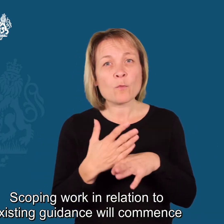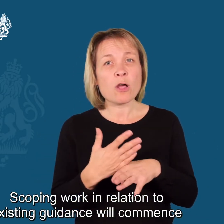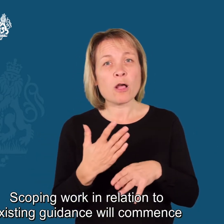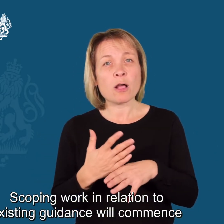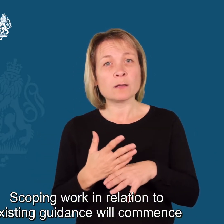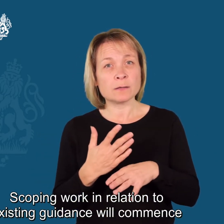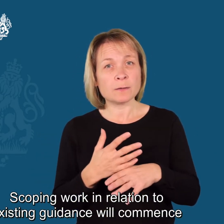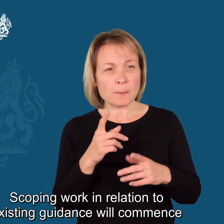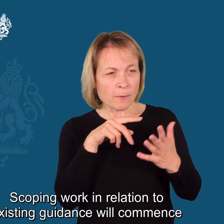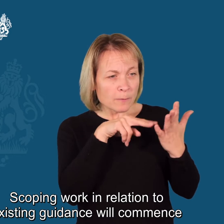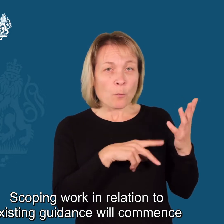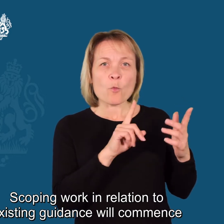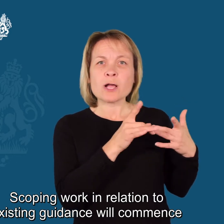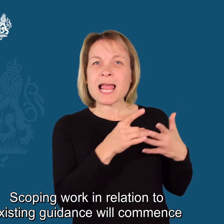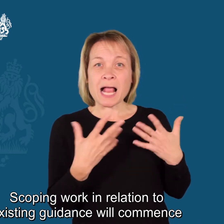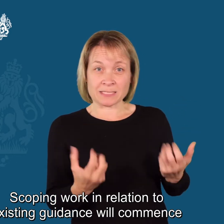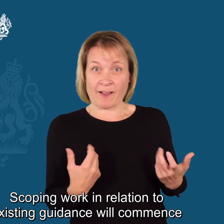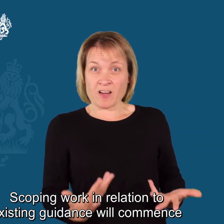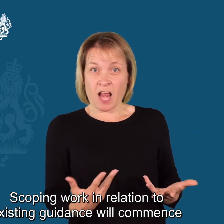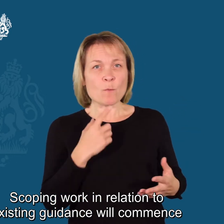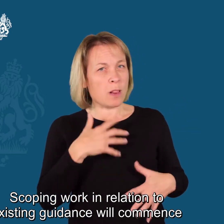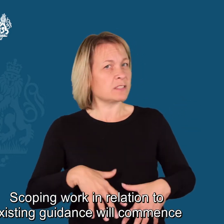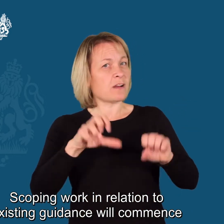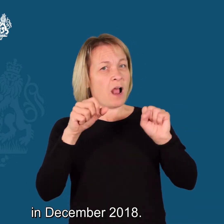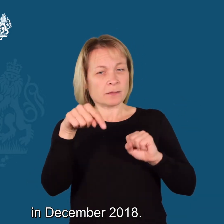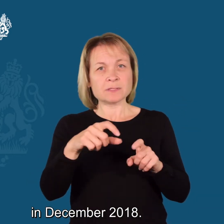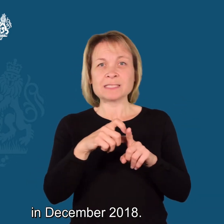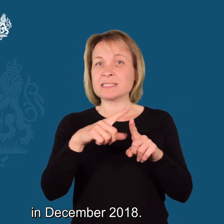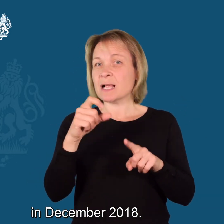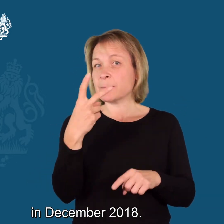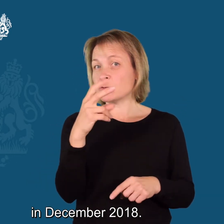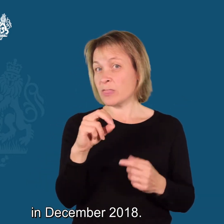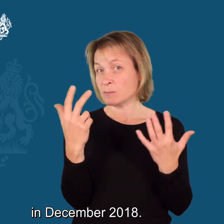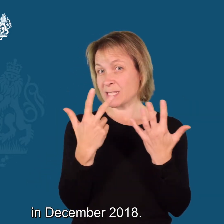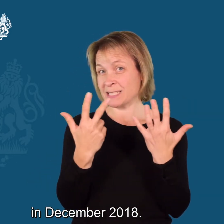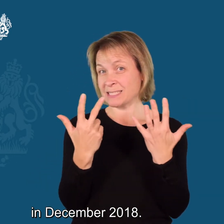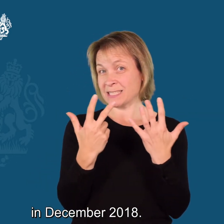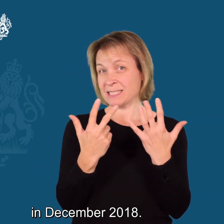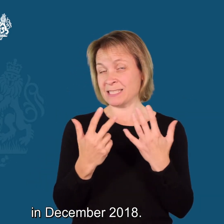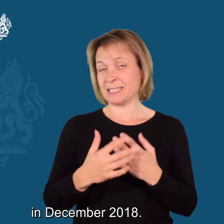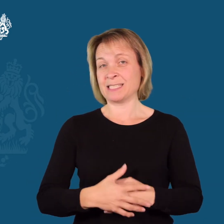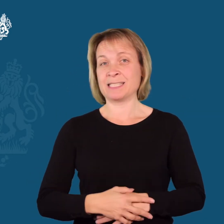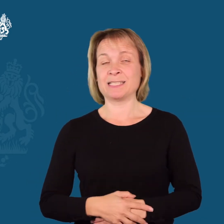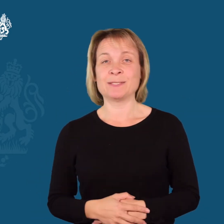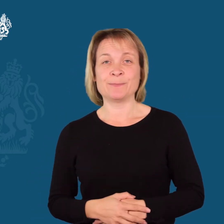Scoping work in relation to existing guidance will commence in December 2018.